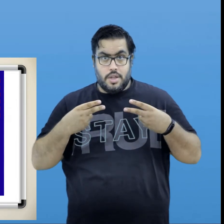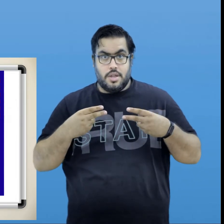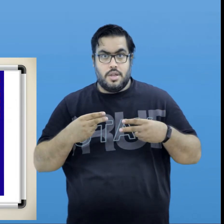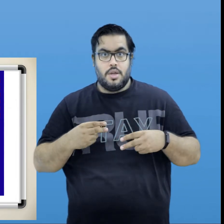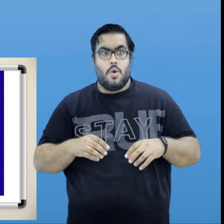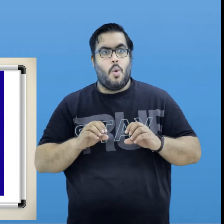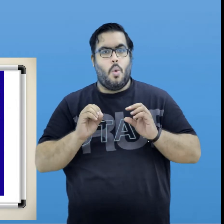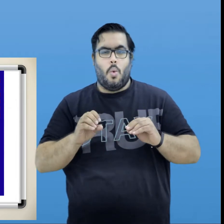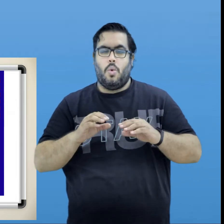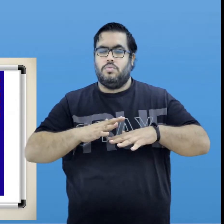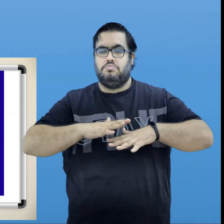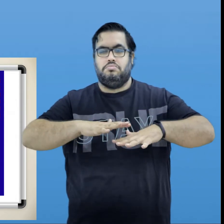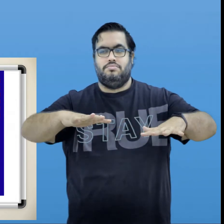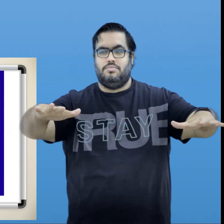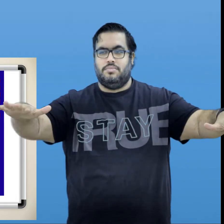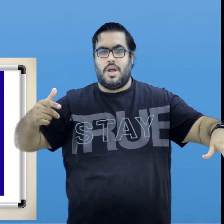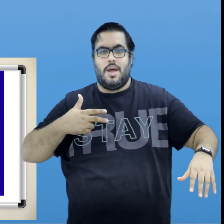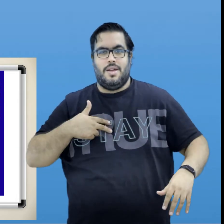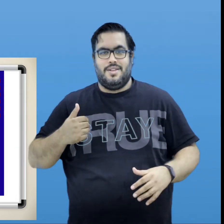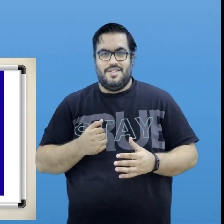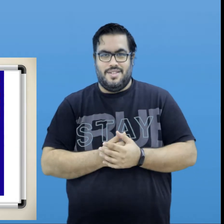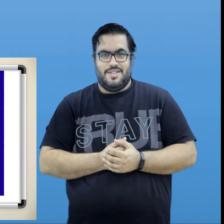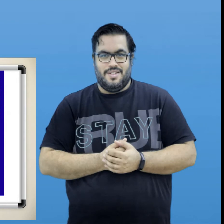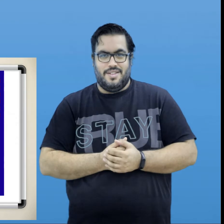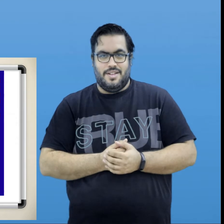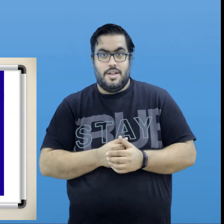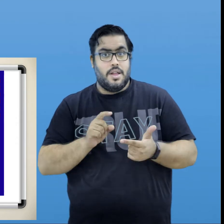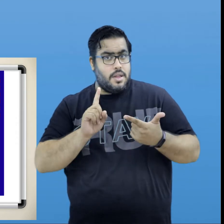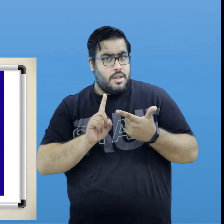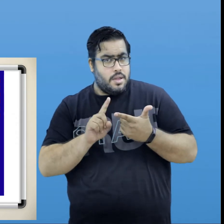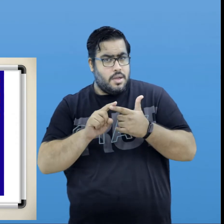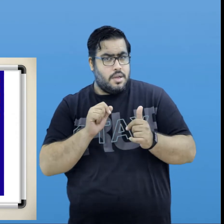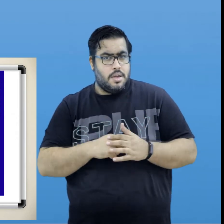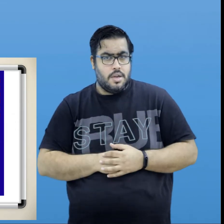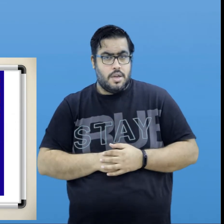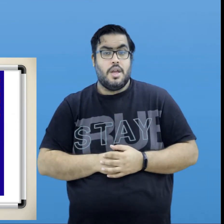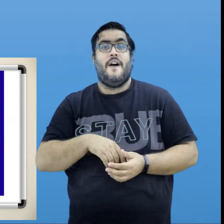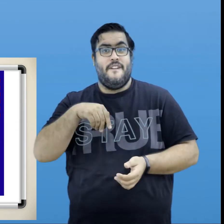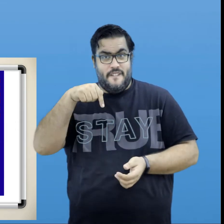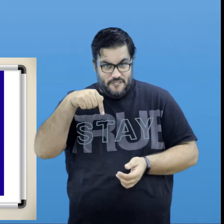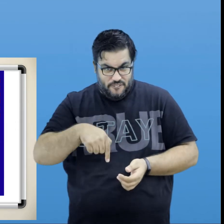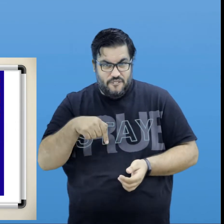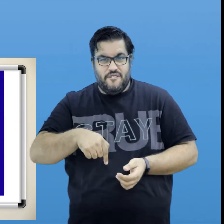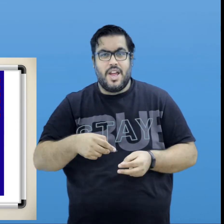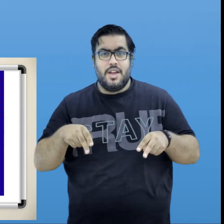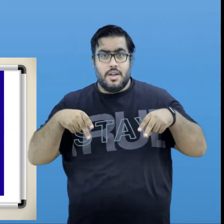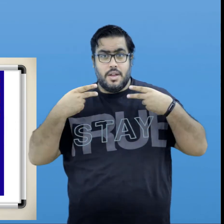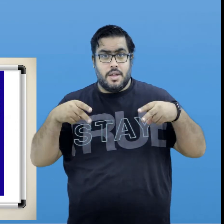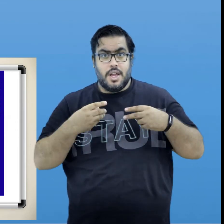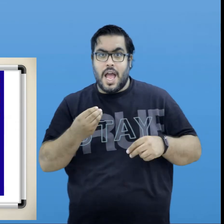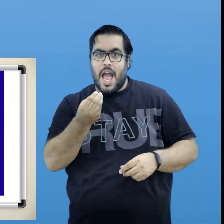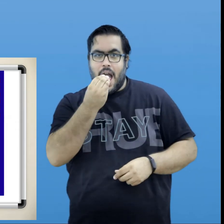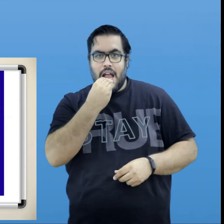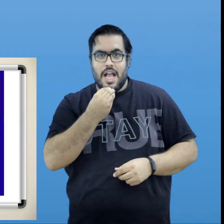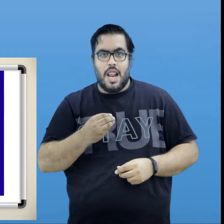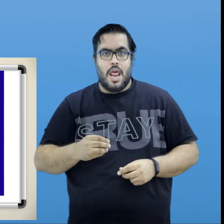The other reason why we think people like eating at restaurants is because some restaurants offer wholesome